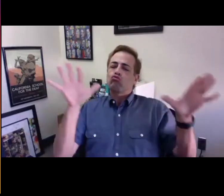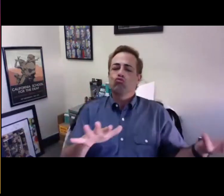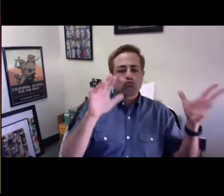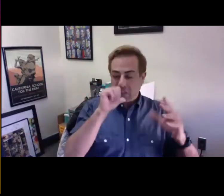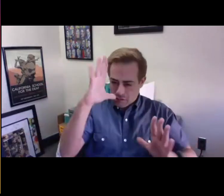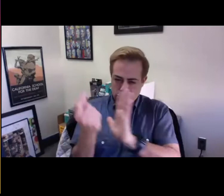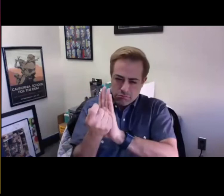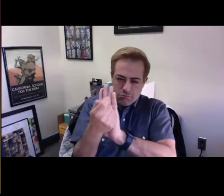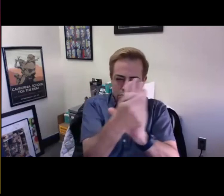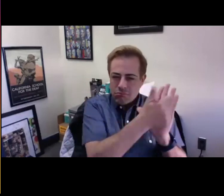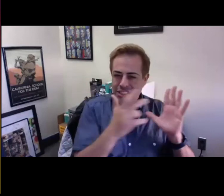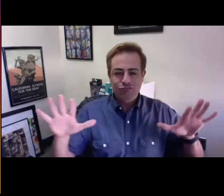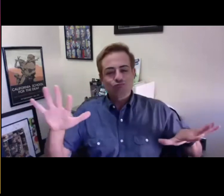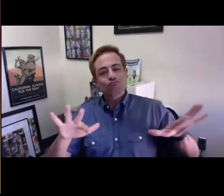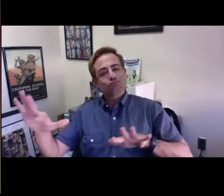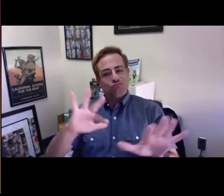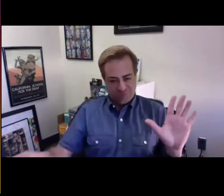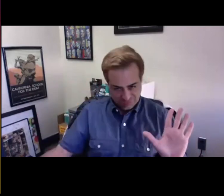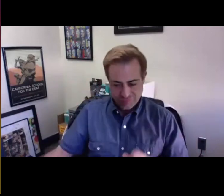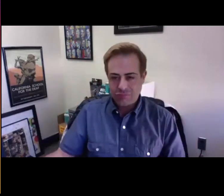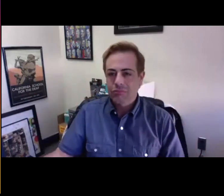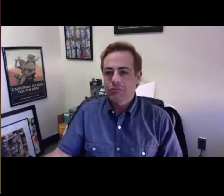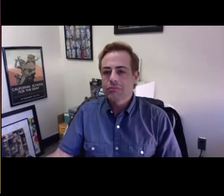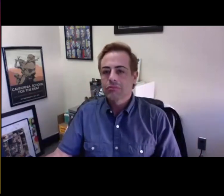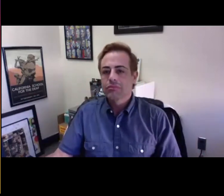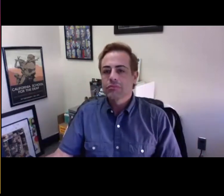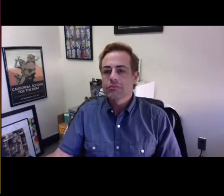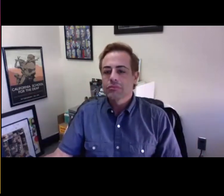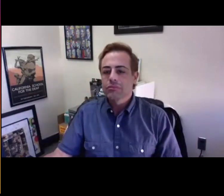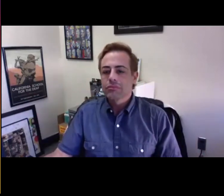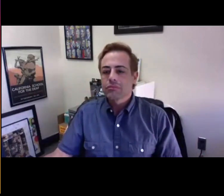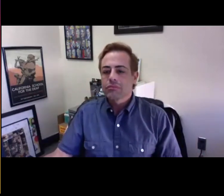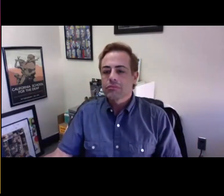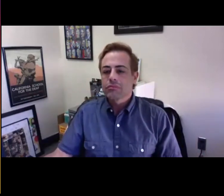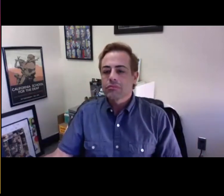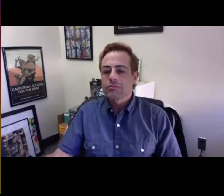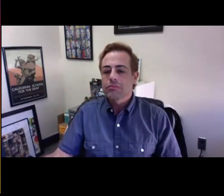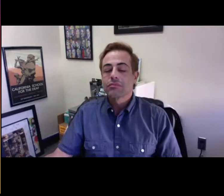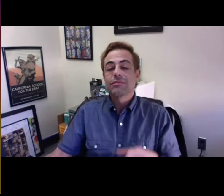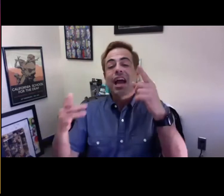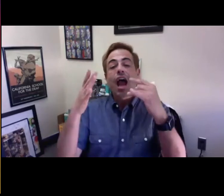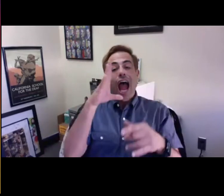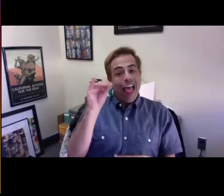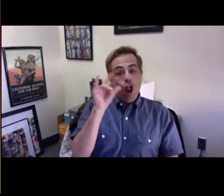Sometimes the speech therapist comes into the classroom and helps the student.